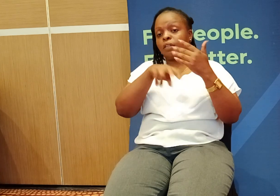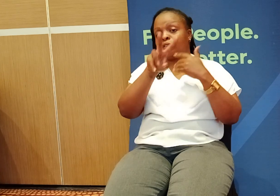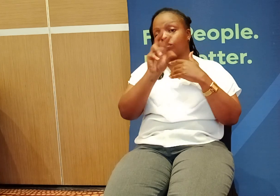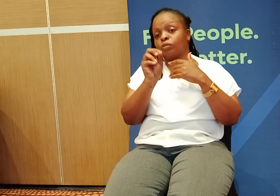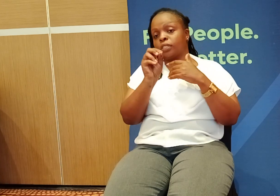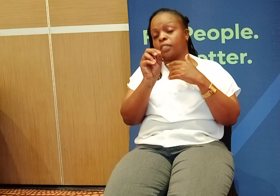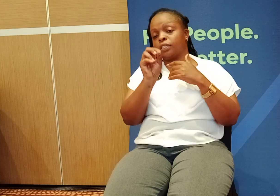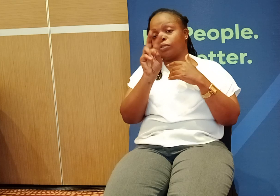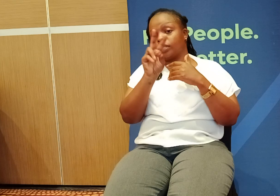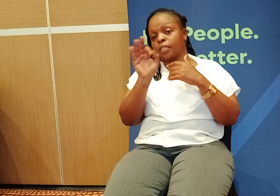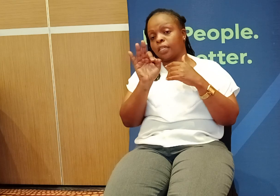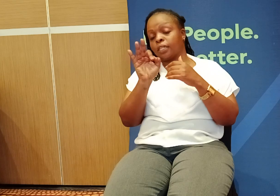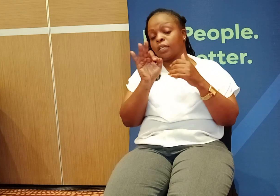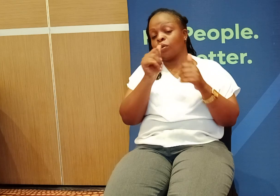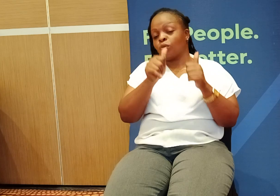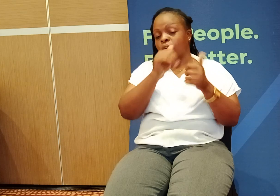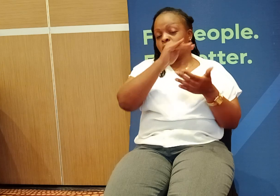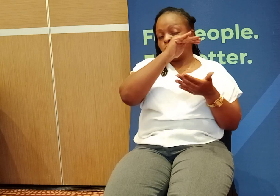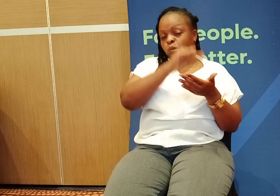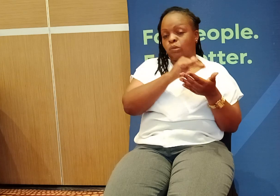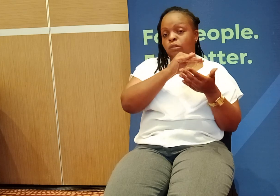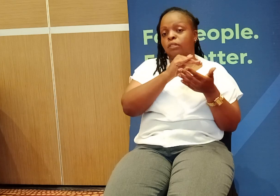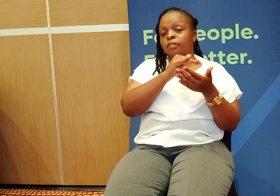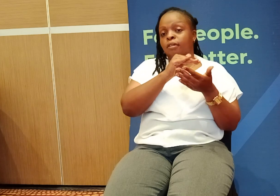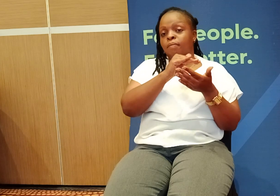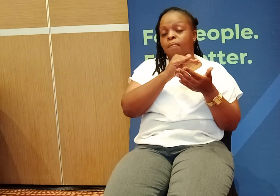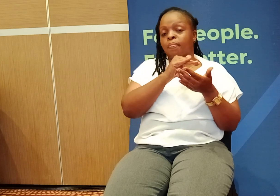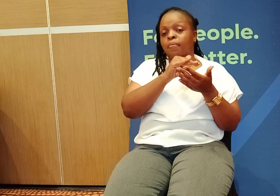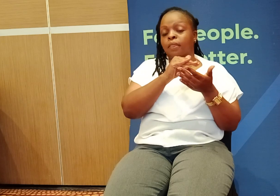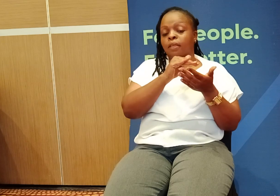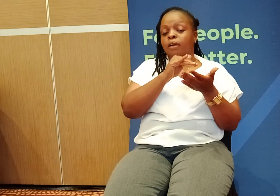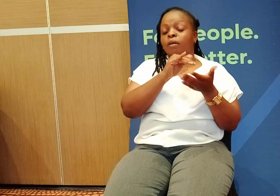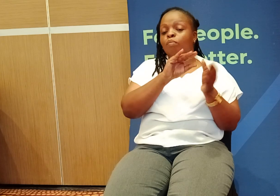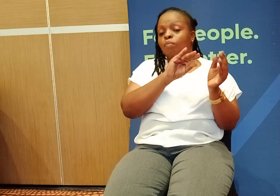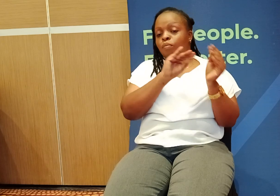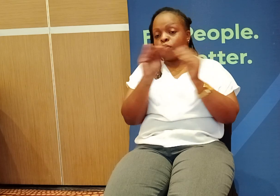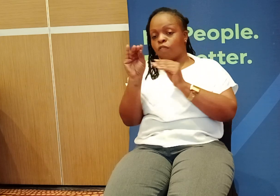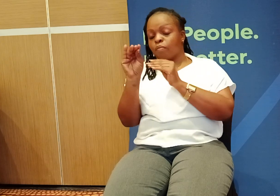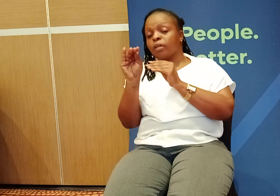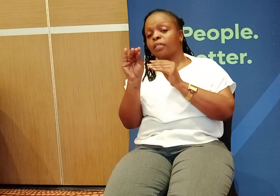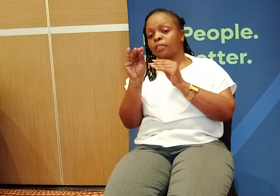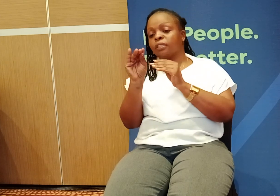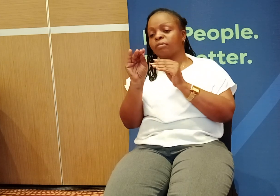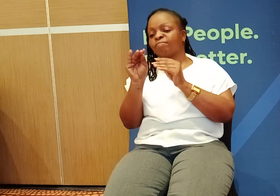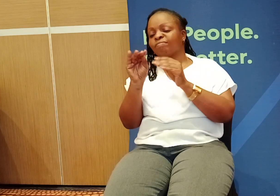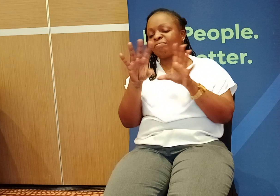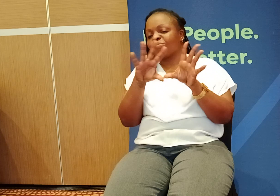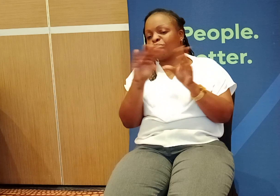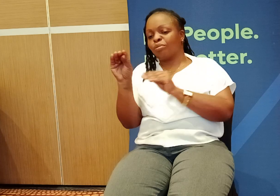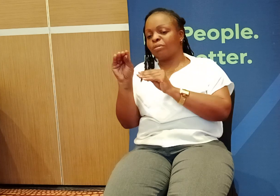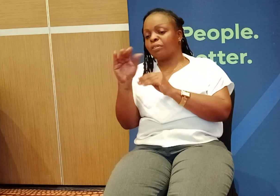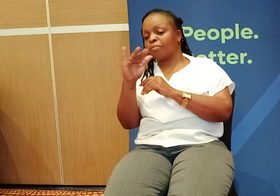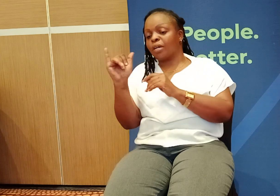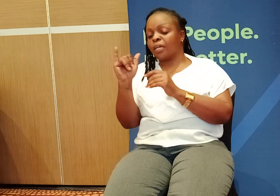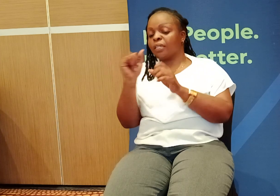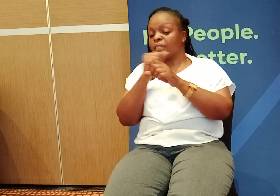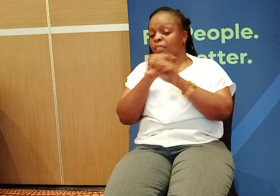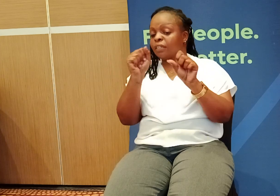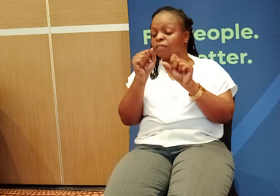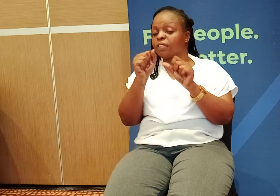has slightly gone down, and it's been taken, the movement has been taken over by savings. So savings has grown in